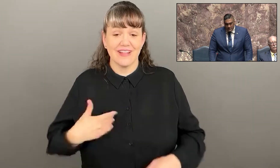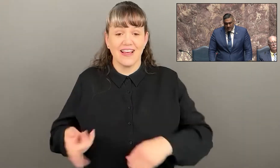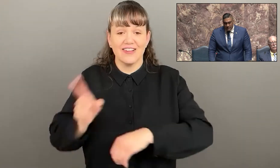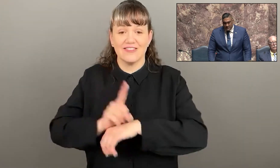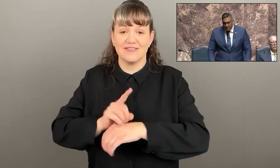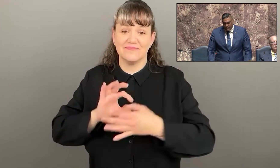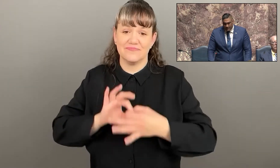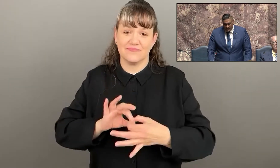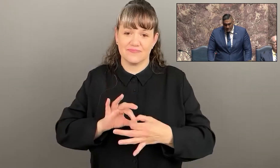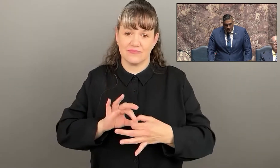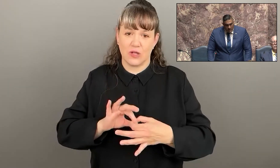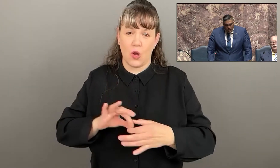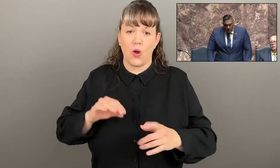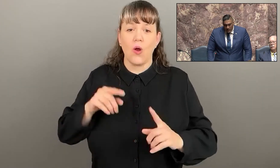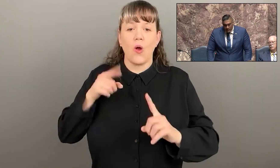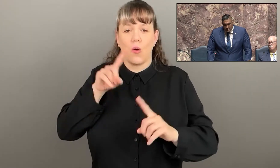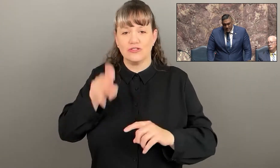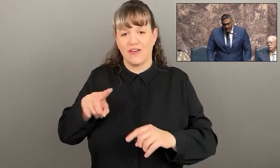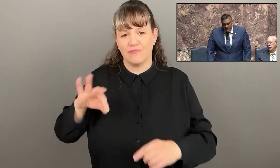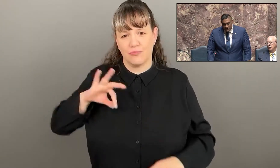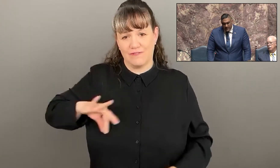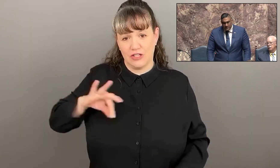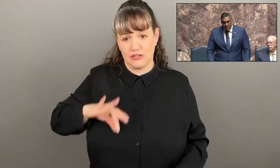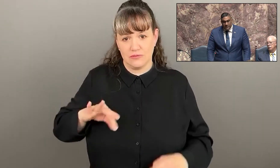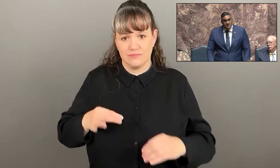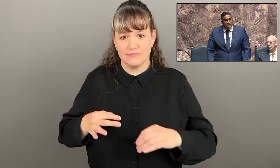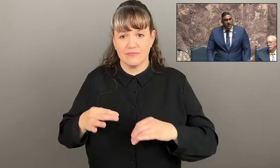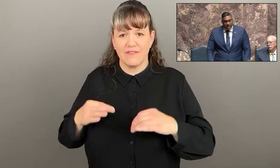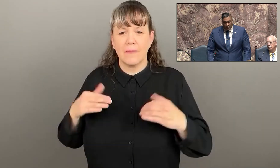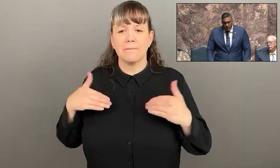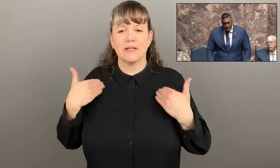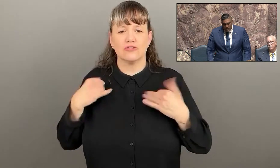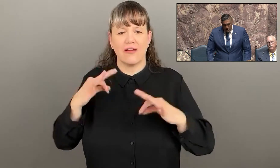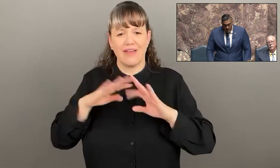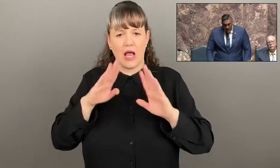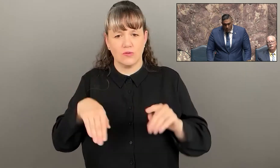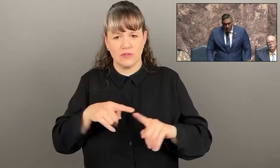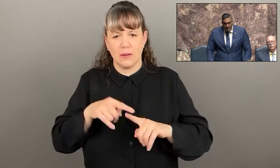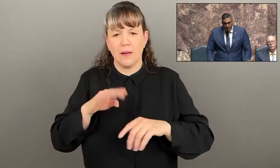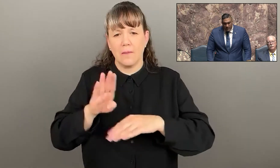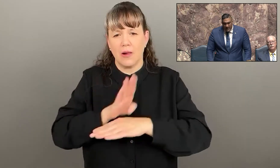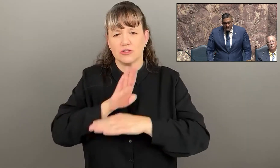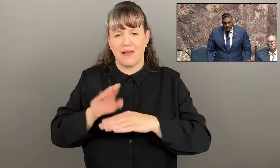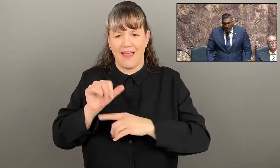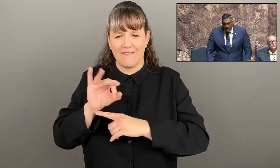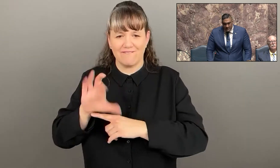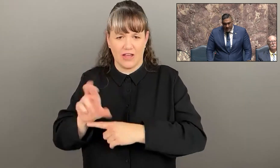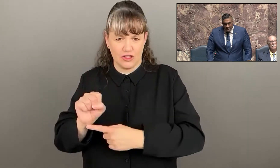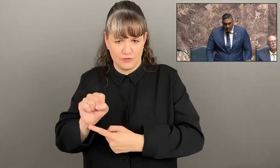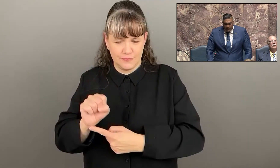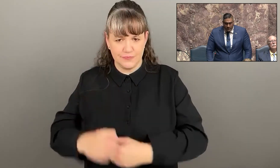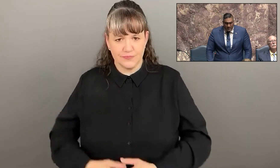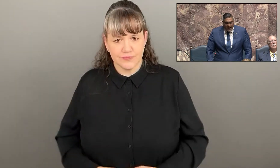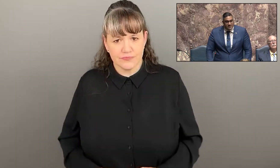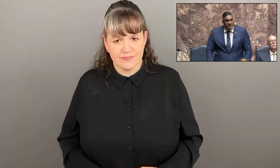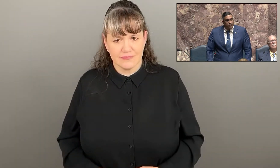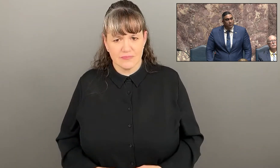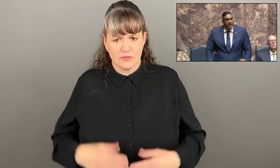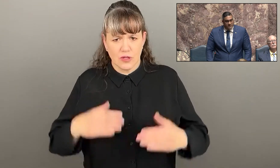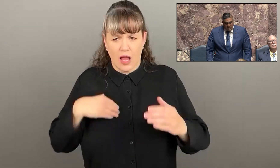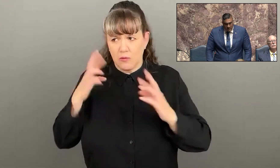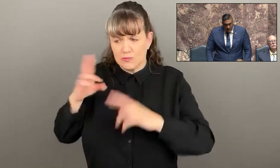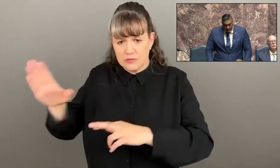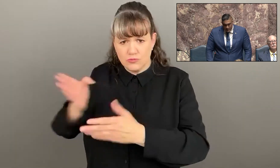of Housing and Municipal Affairs. While I respect his right to bring this matter forward, I want to provide some context. Over the past